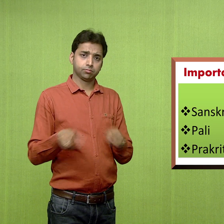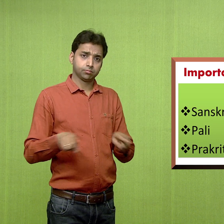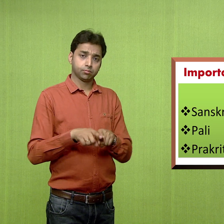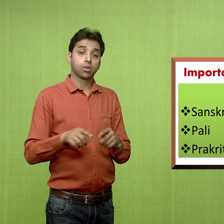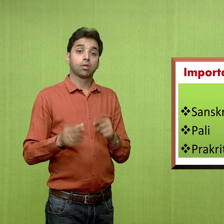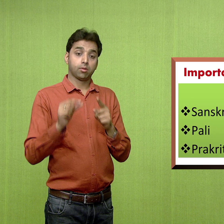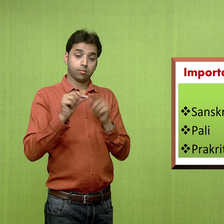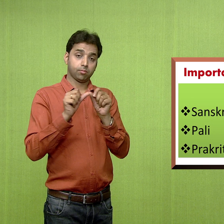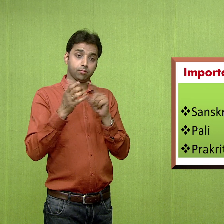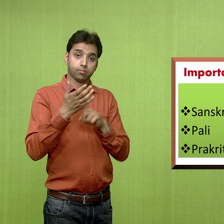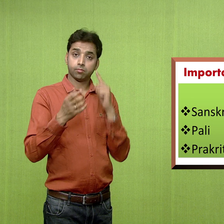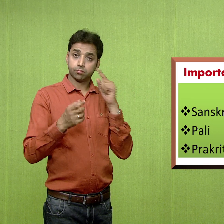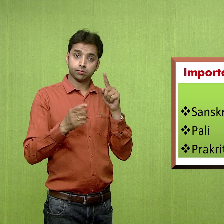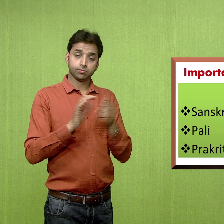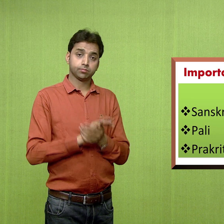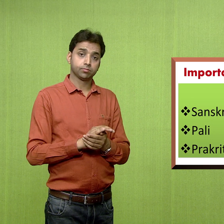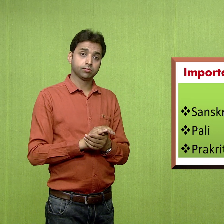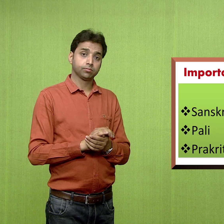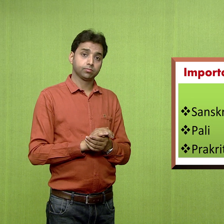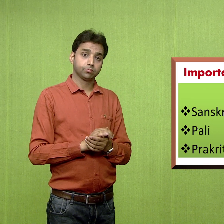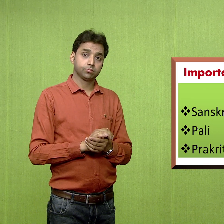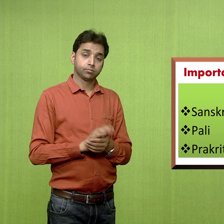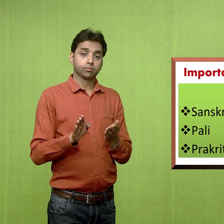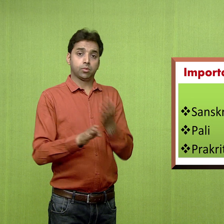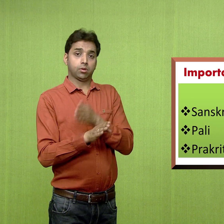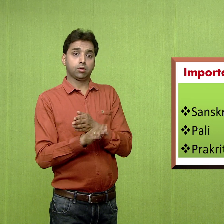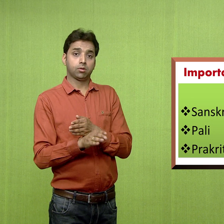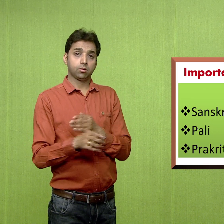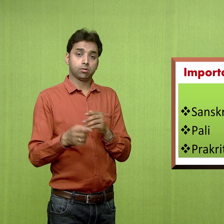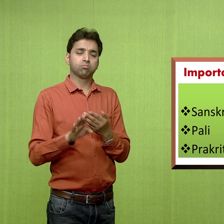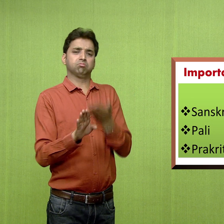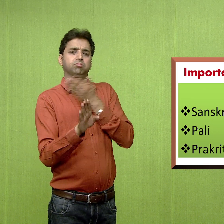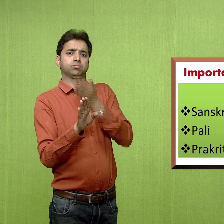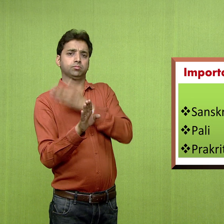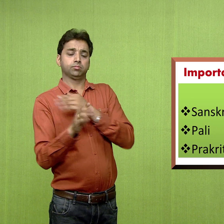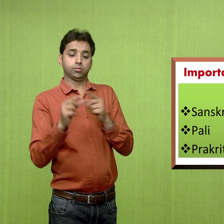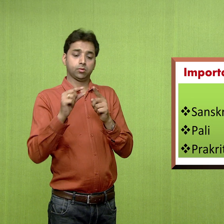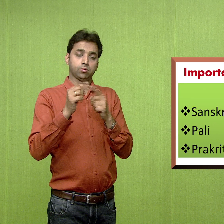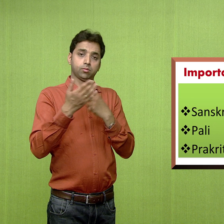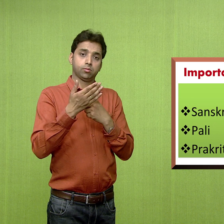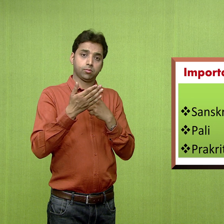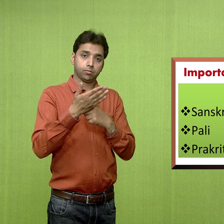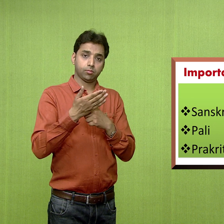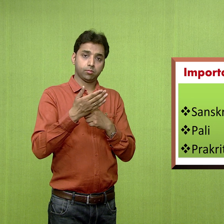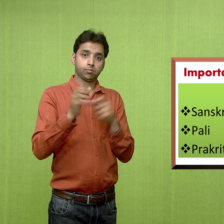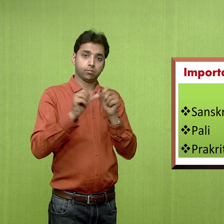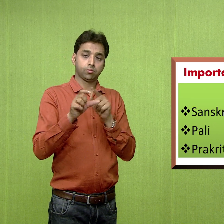Pali, which was an early form of Prakrit, was also popular.